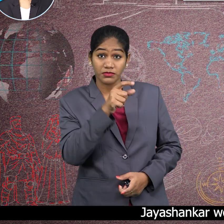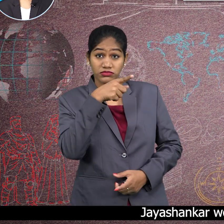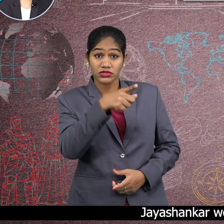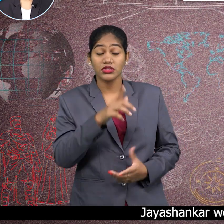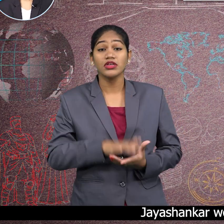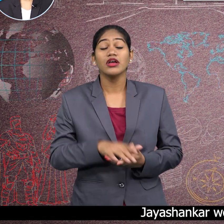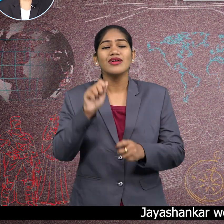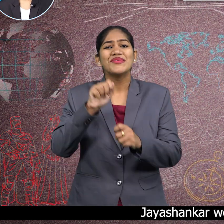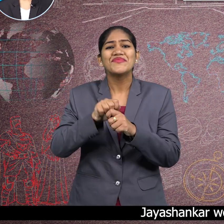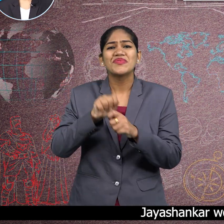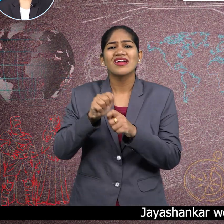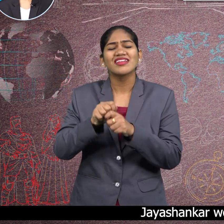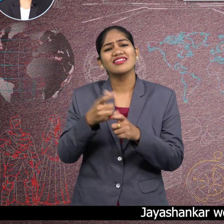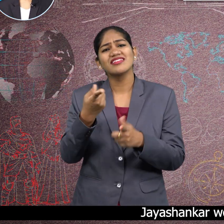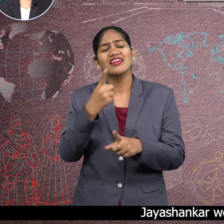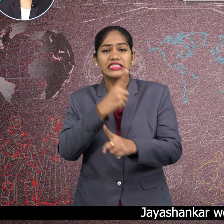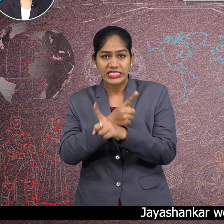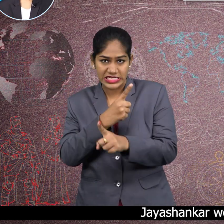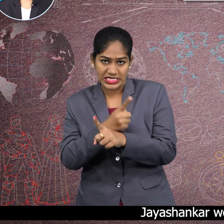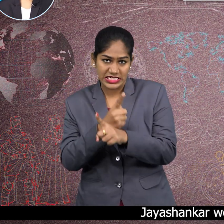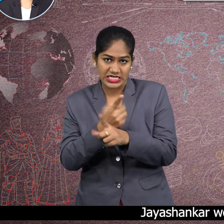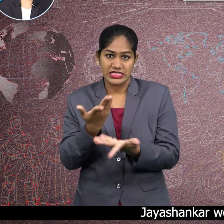Jaishankar worked as a teacher,